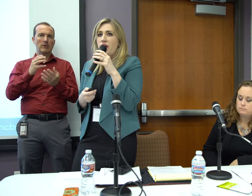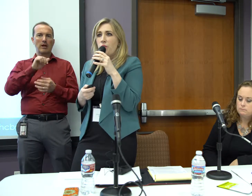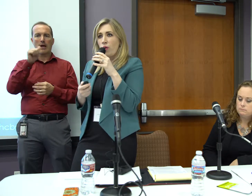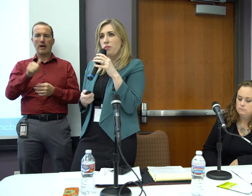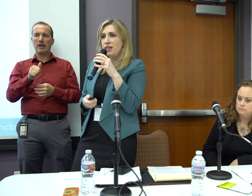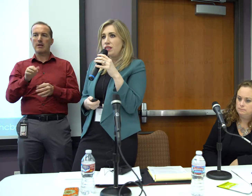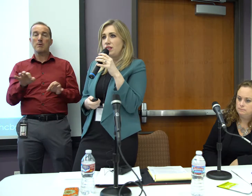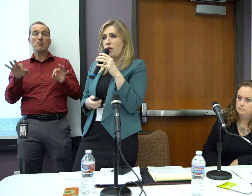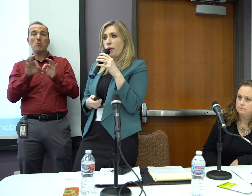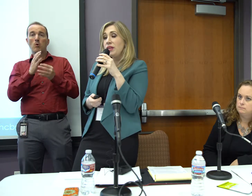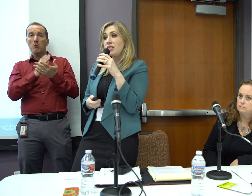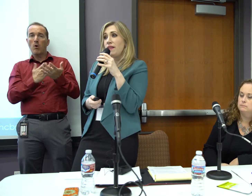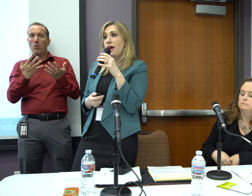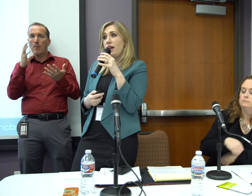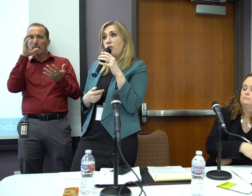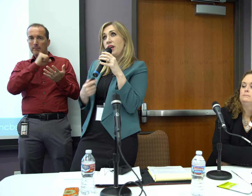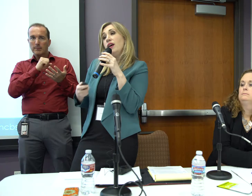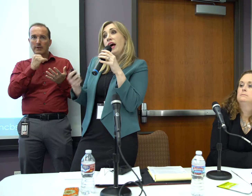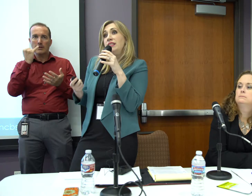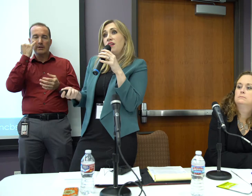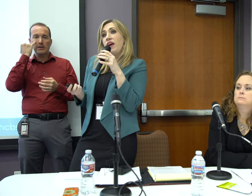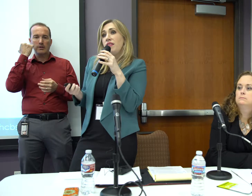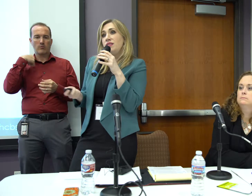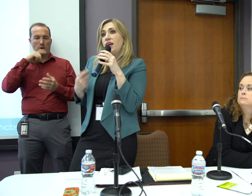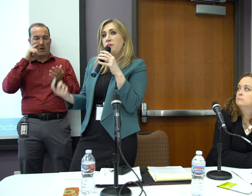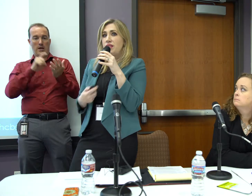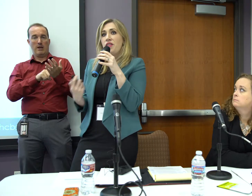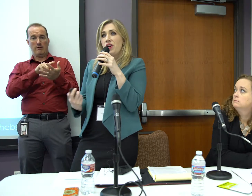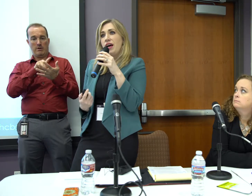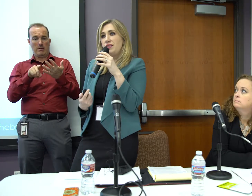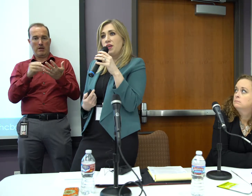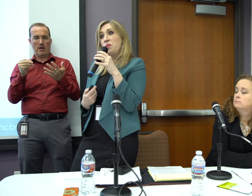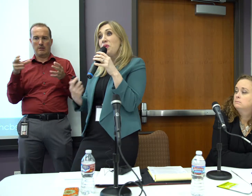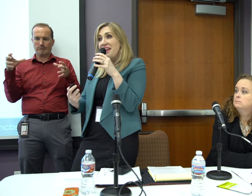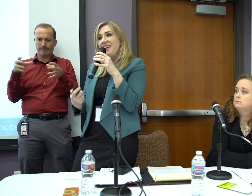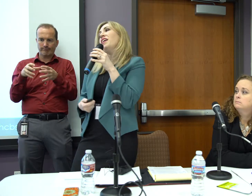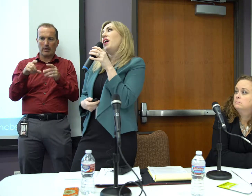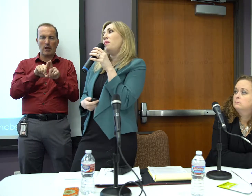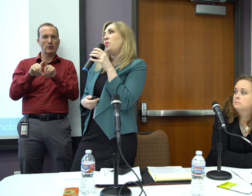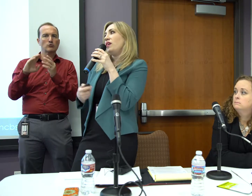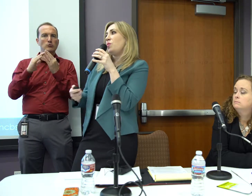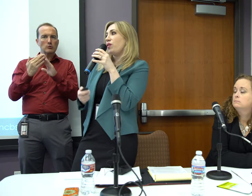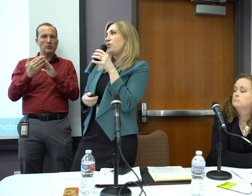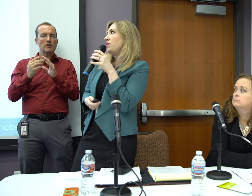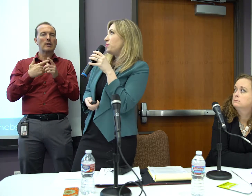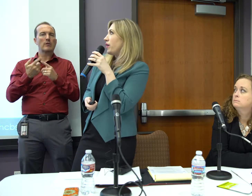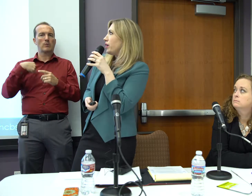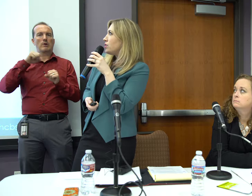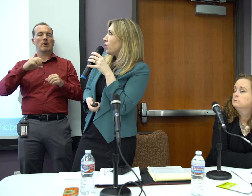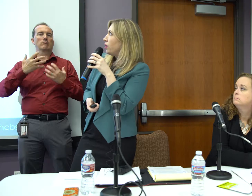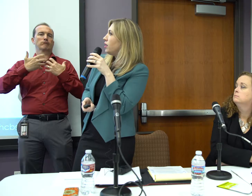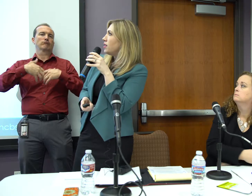are there any important pieces that we're missing that if we identify these and come together as a community, that we can work through